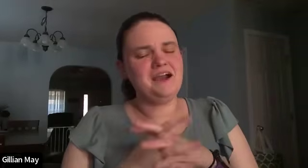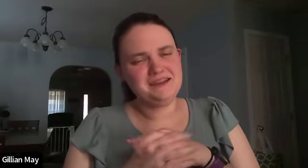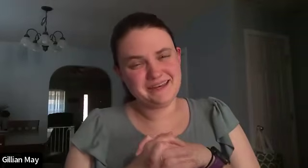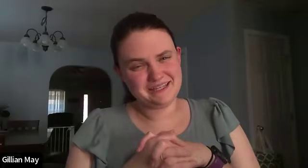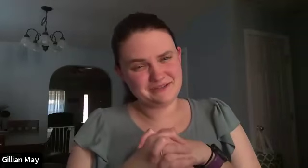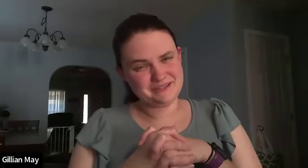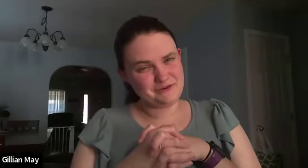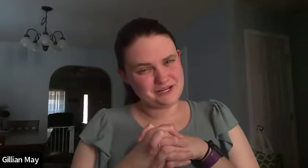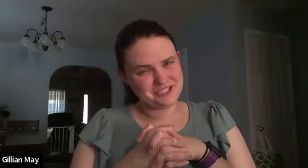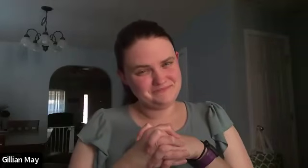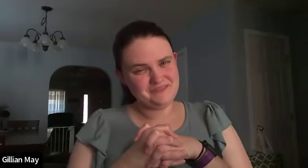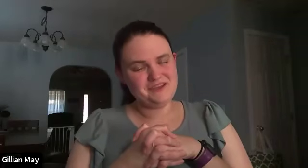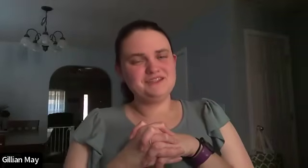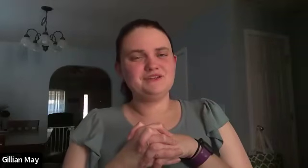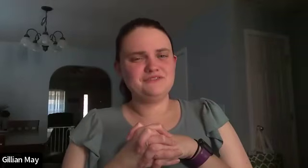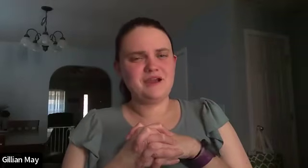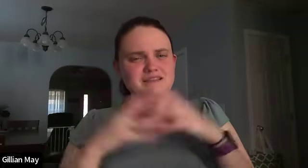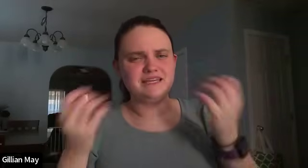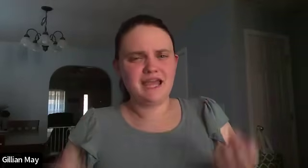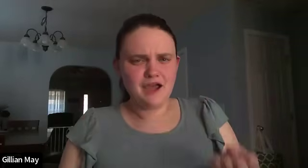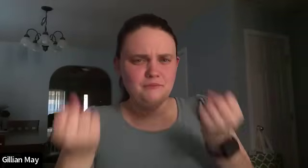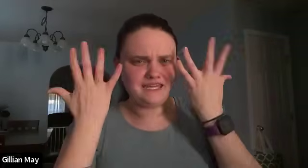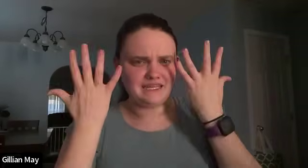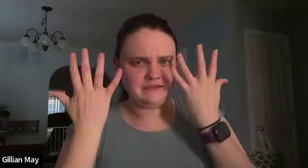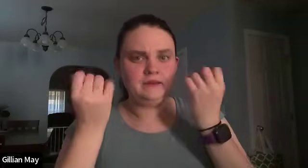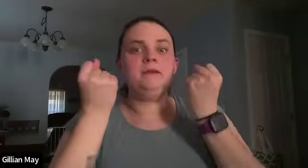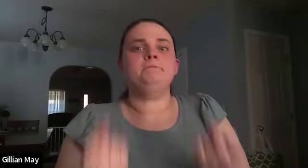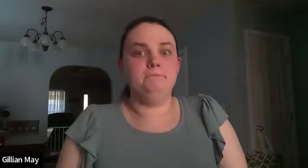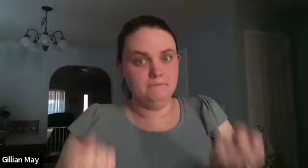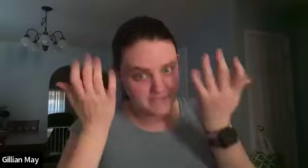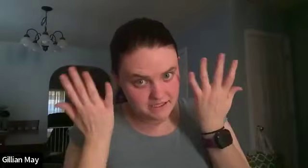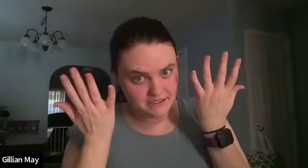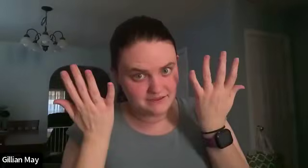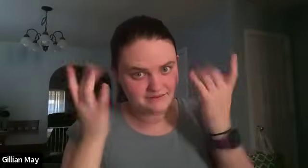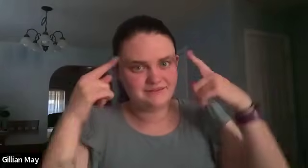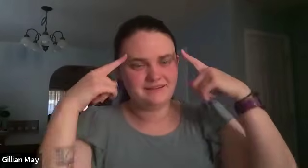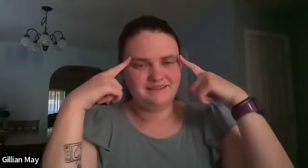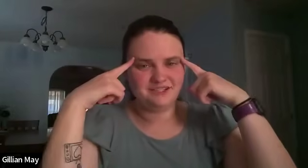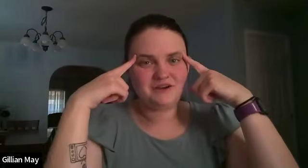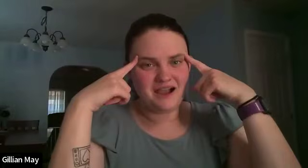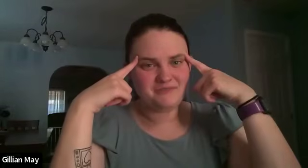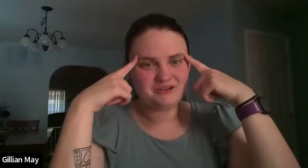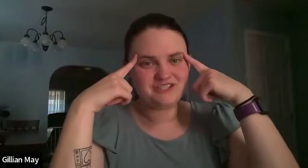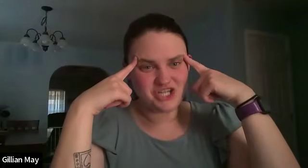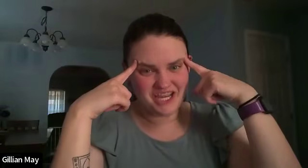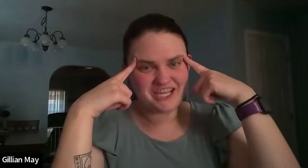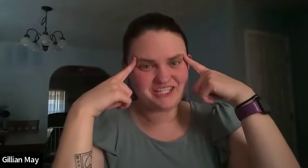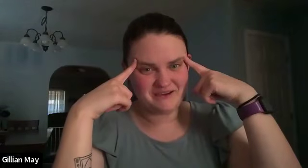kind of can answer its own question. So if you're asking, how many? Many. So your eyebrows change how